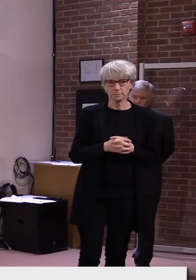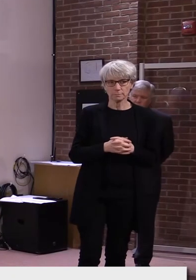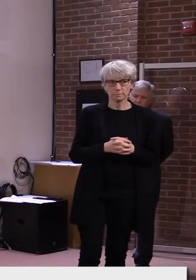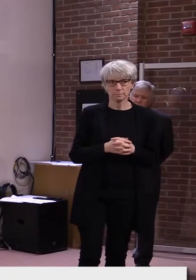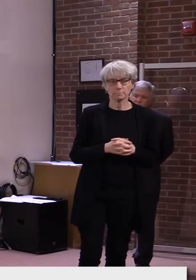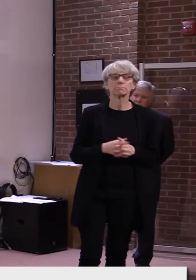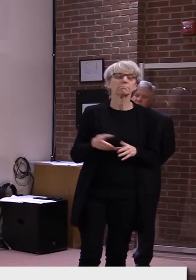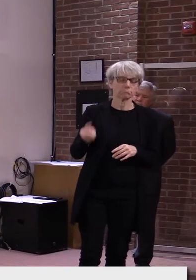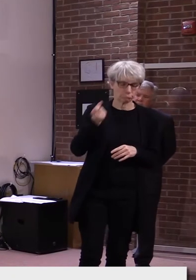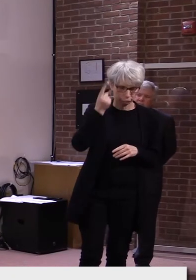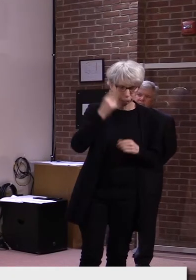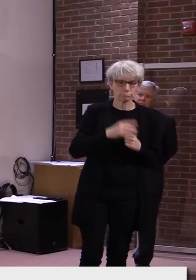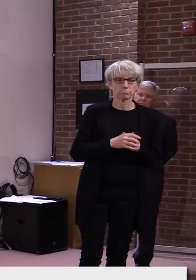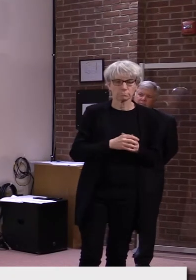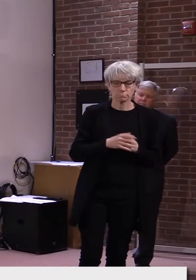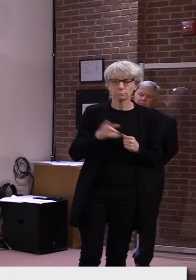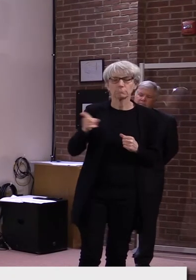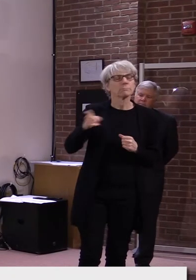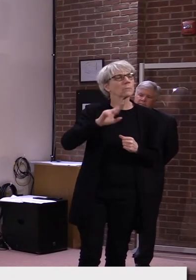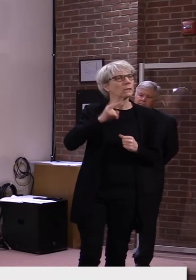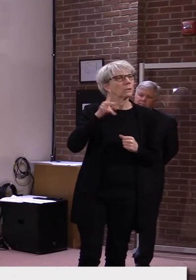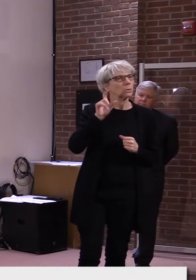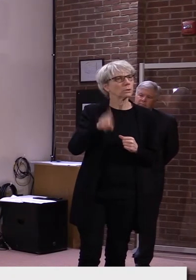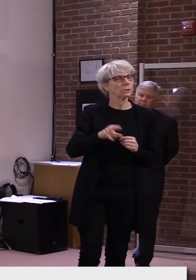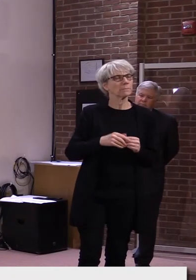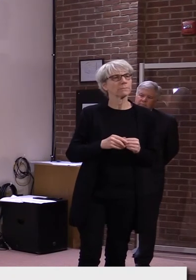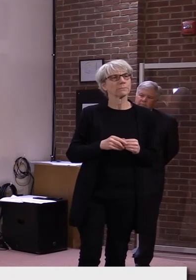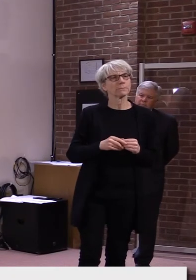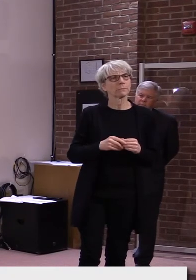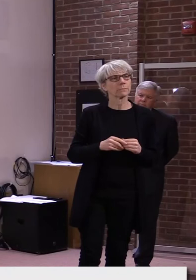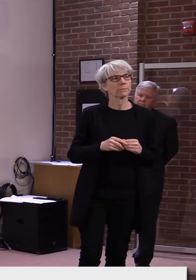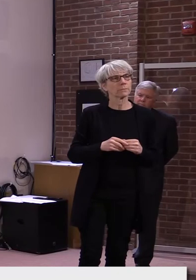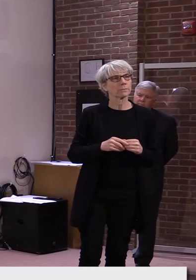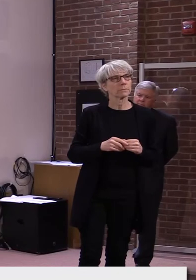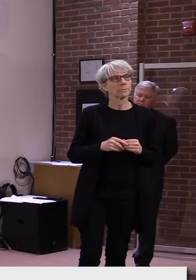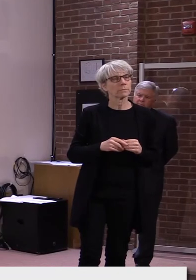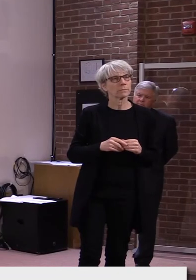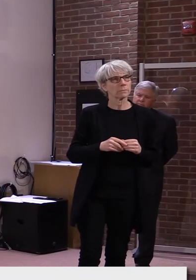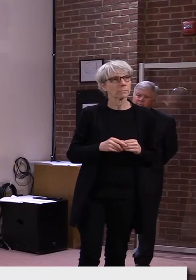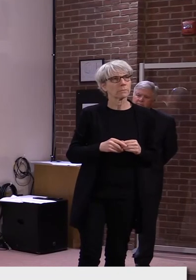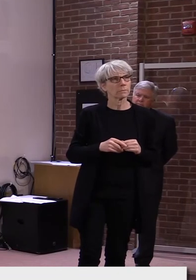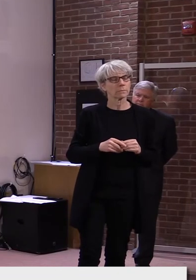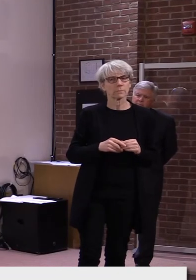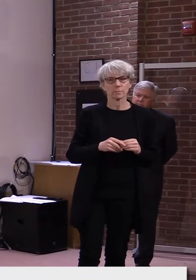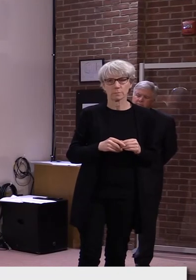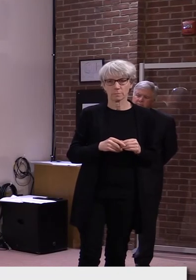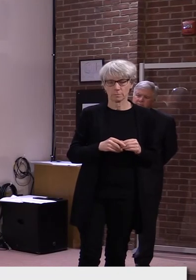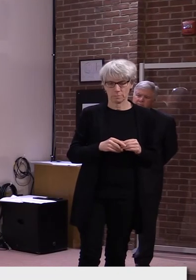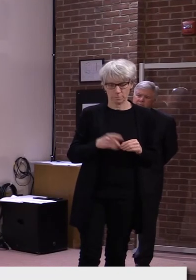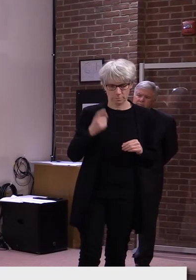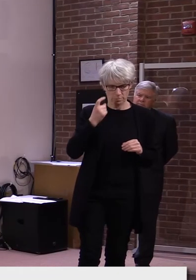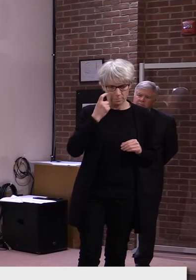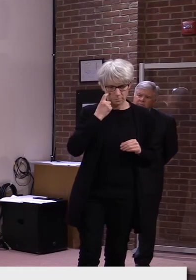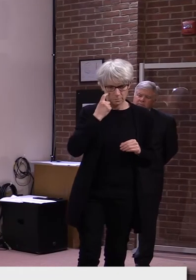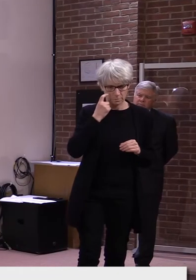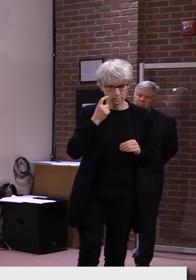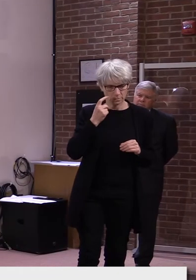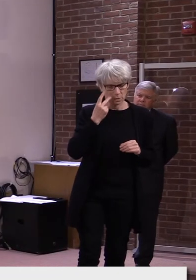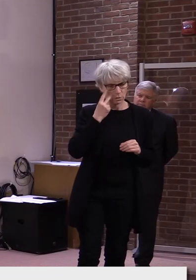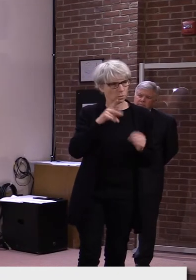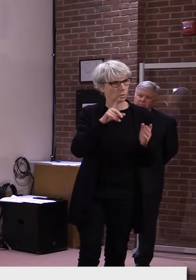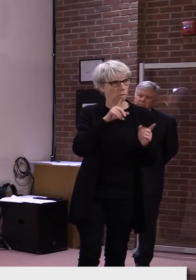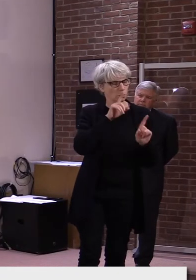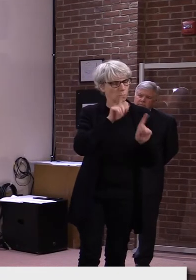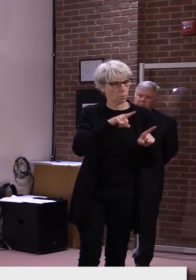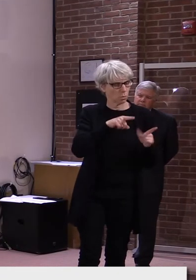Absolutely. Makes sense. My other question is, the latest report came out showing that Vermont